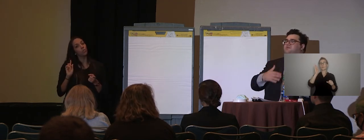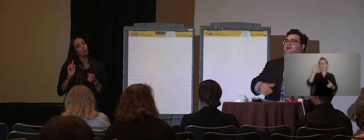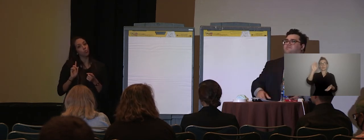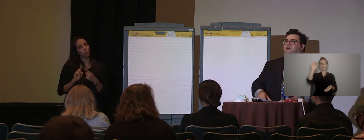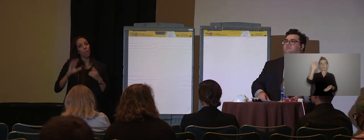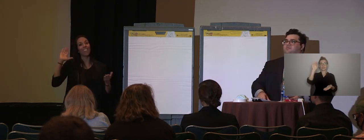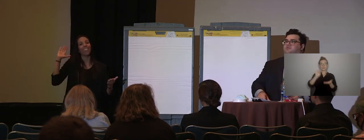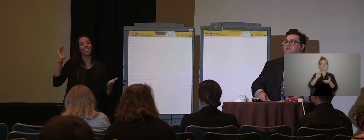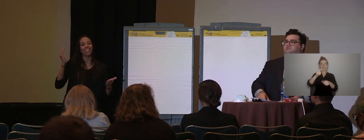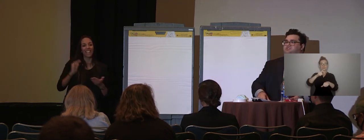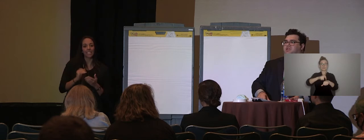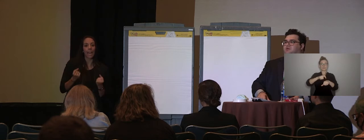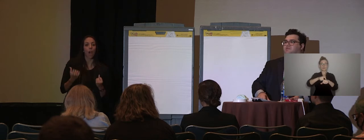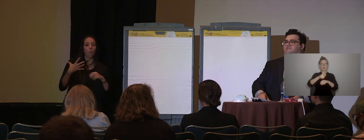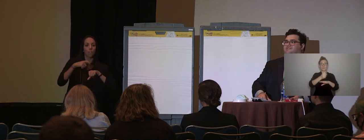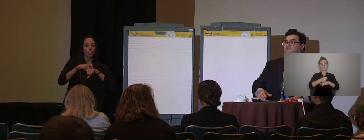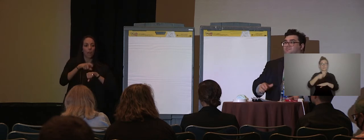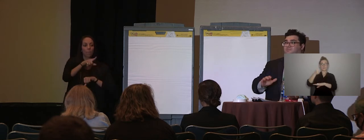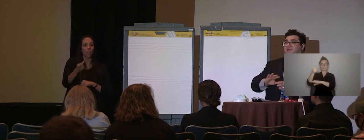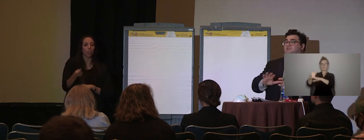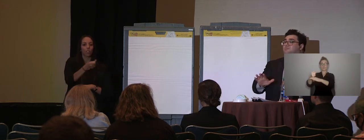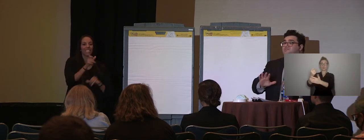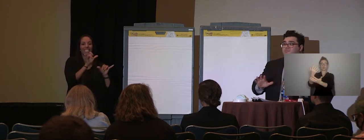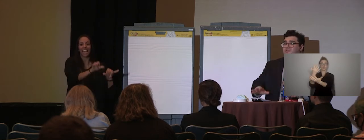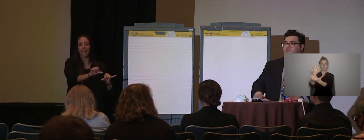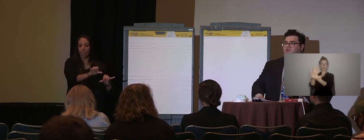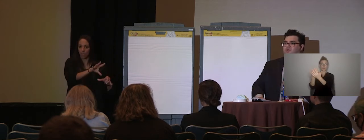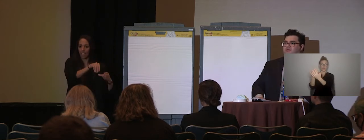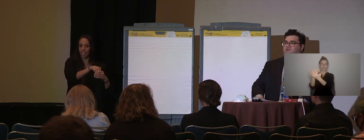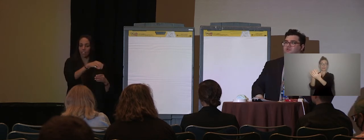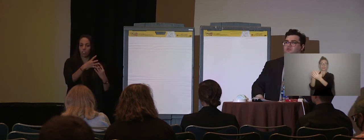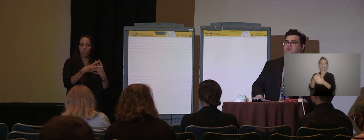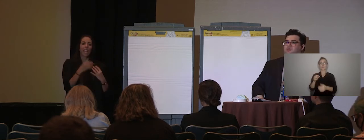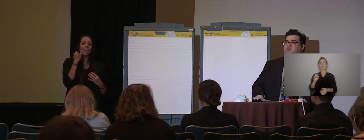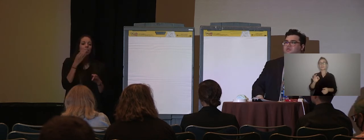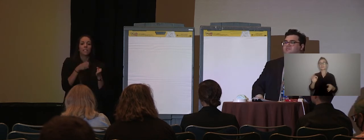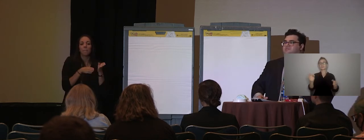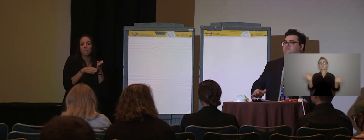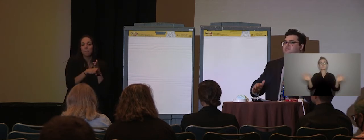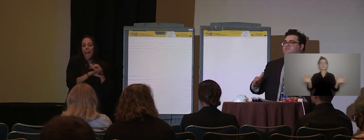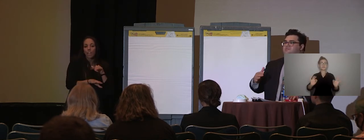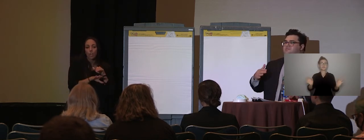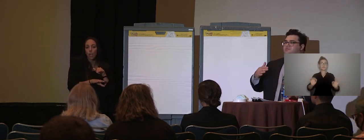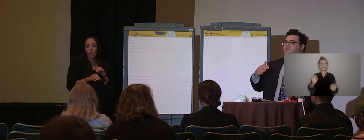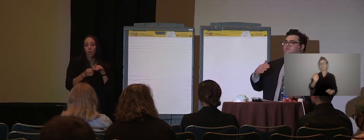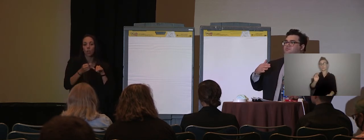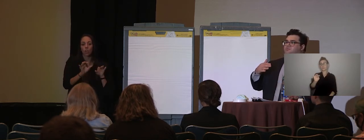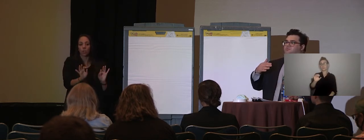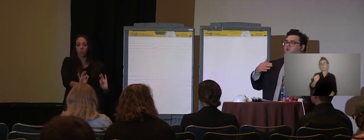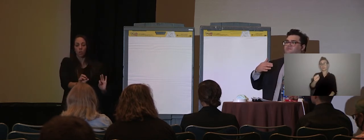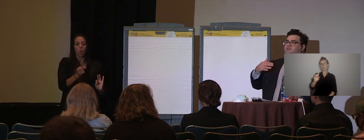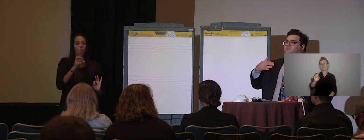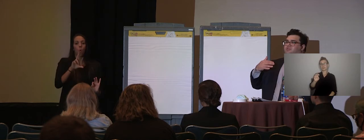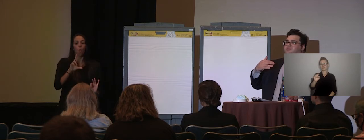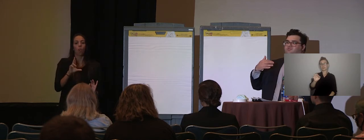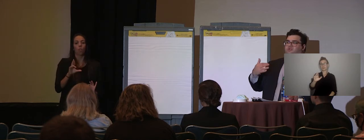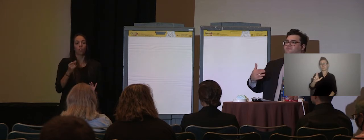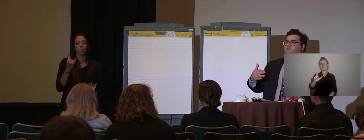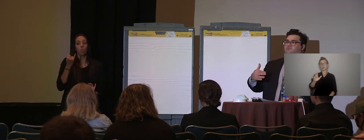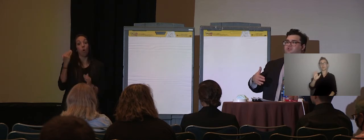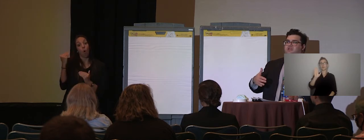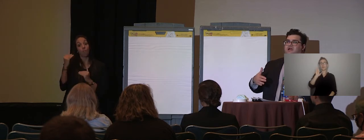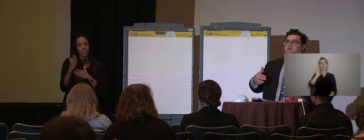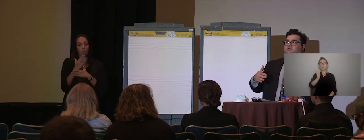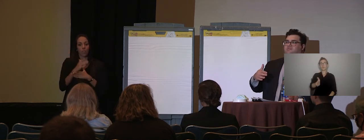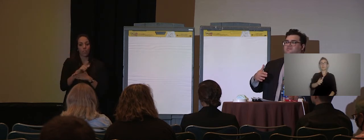Lessen the amount of time that they're in jail. If it's a minor misdemeanor or whatever, it's to hopefully within